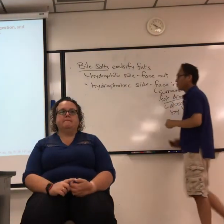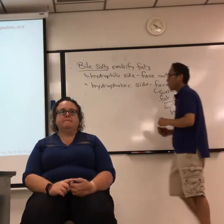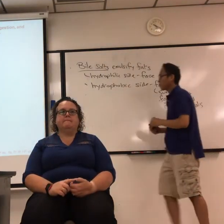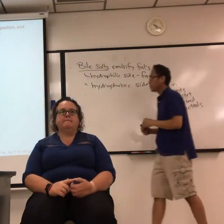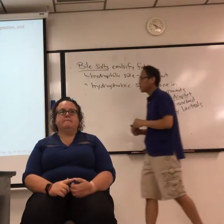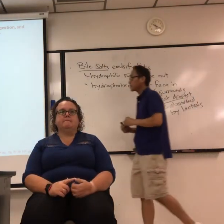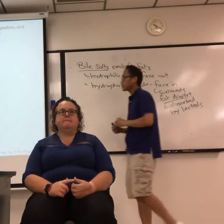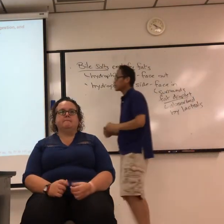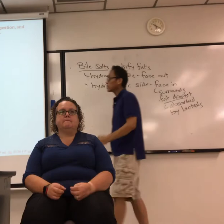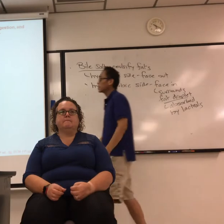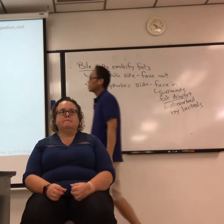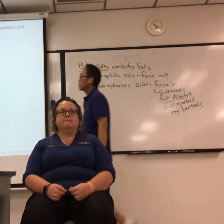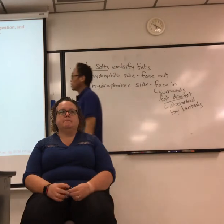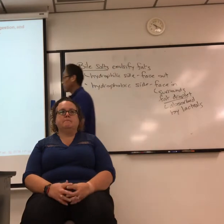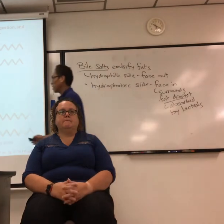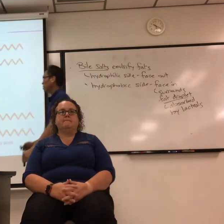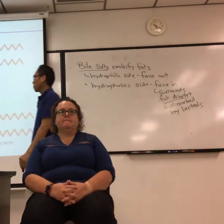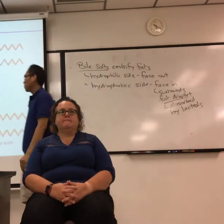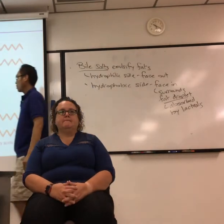Okay, we can move on from this.